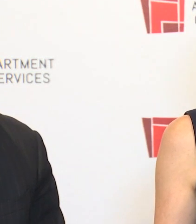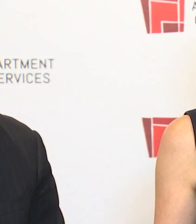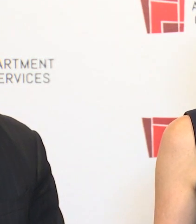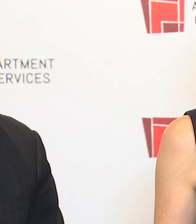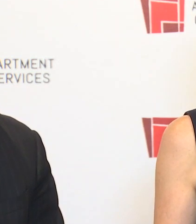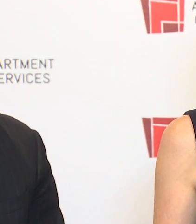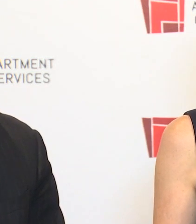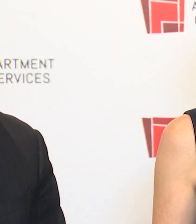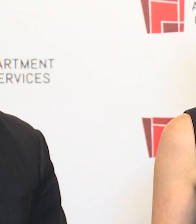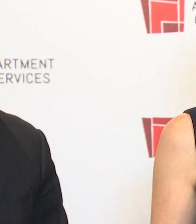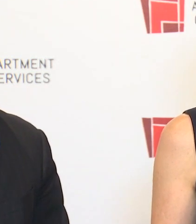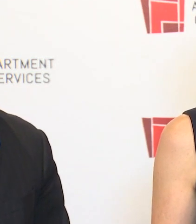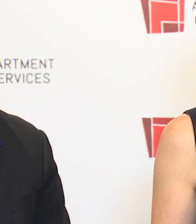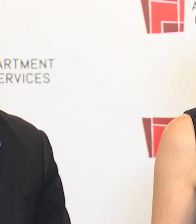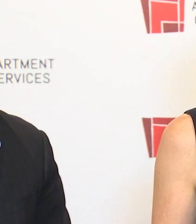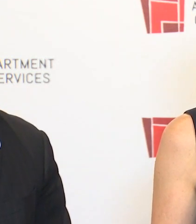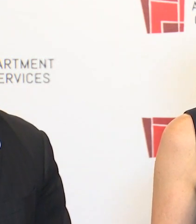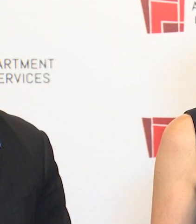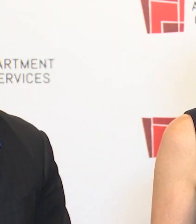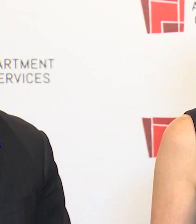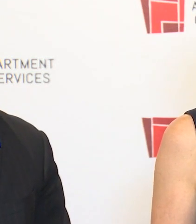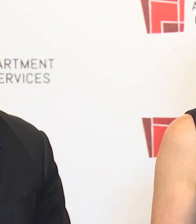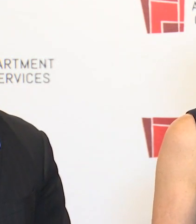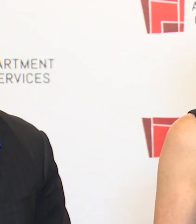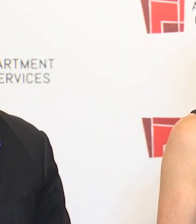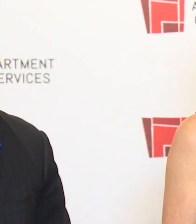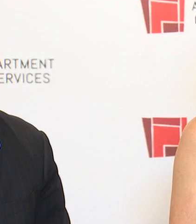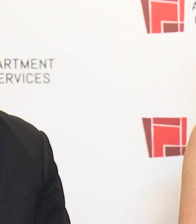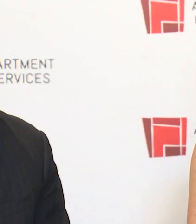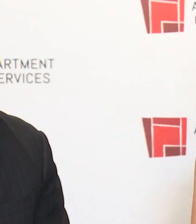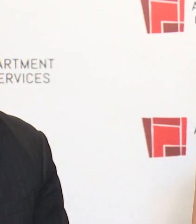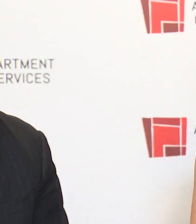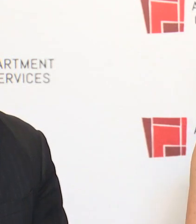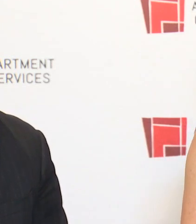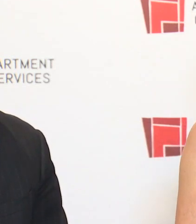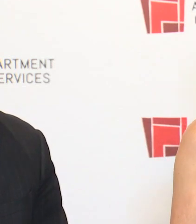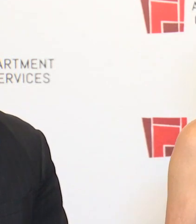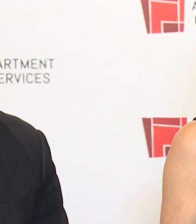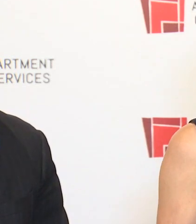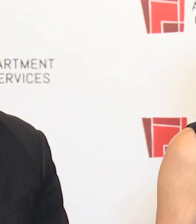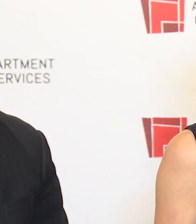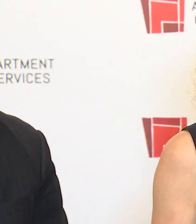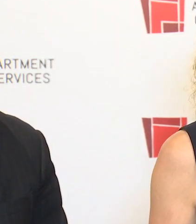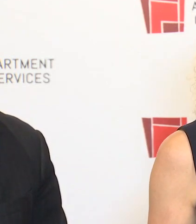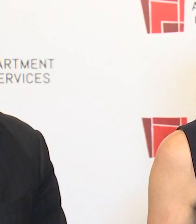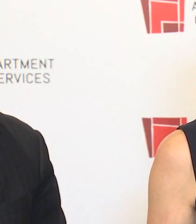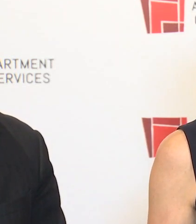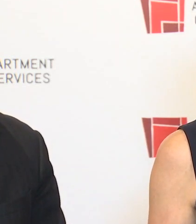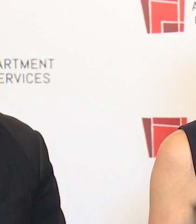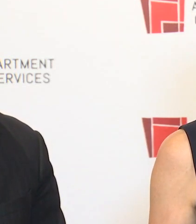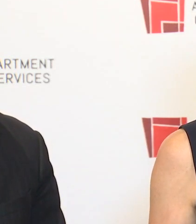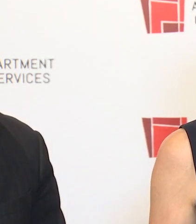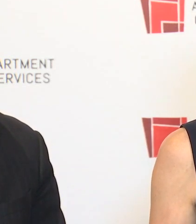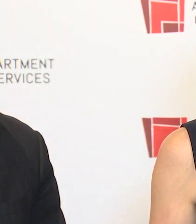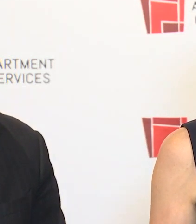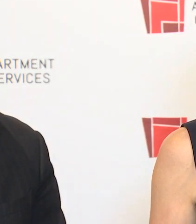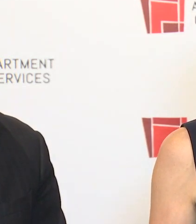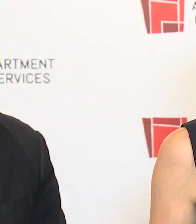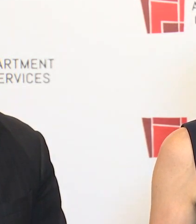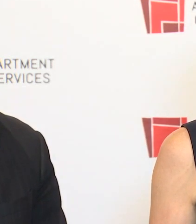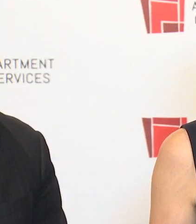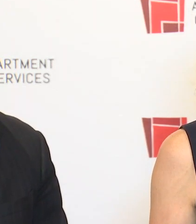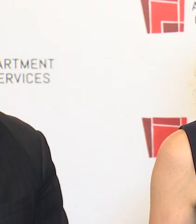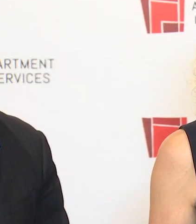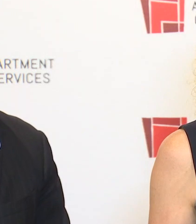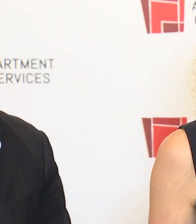safe from the disease. Those that are at highest risk are older adults and people with serious medical conditions like heart